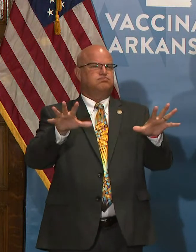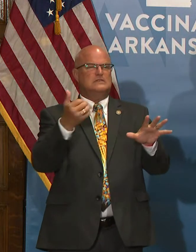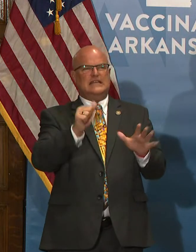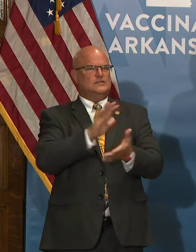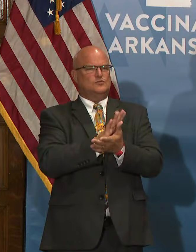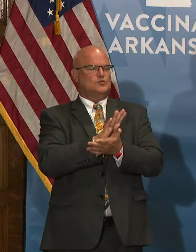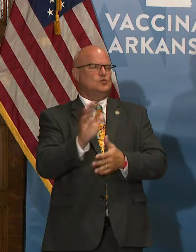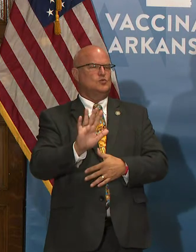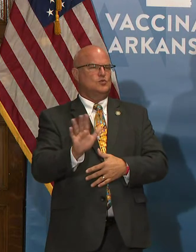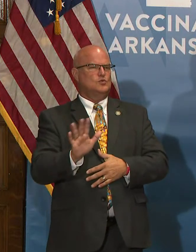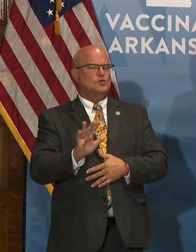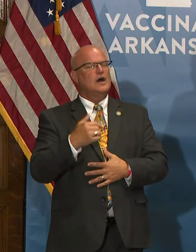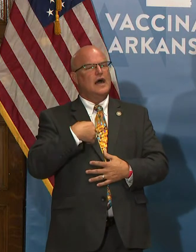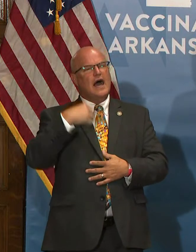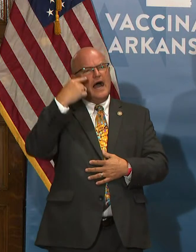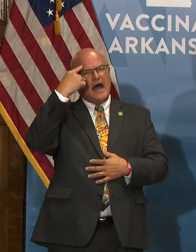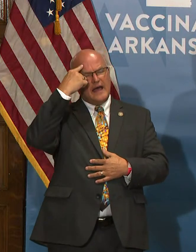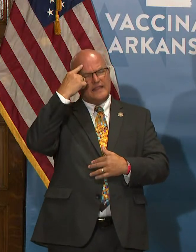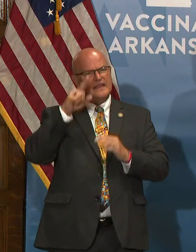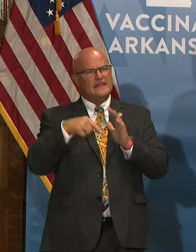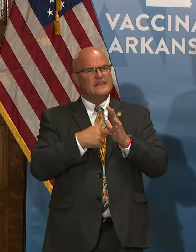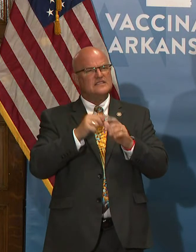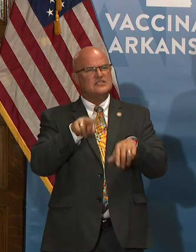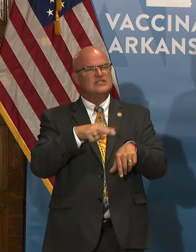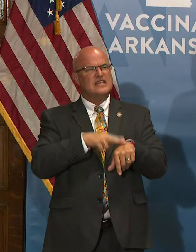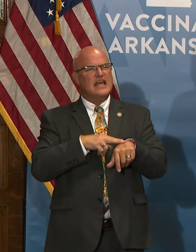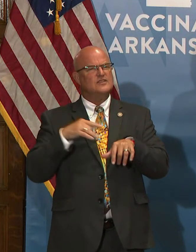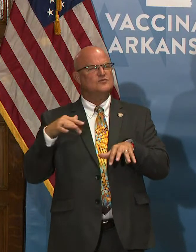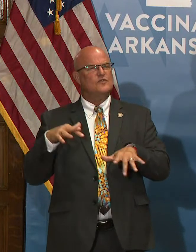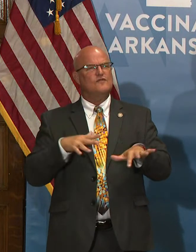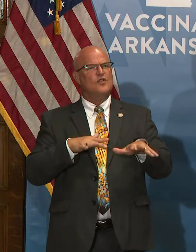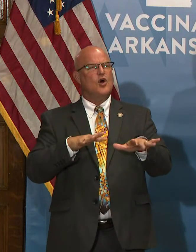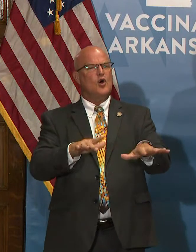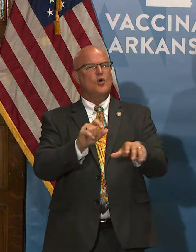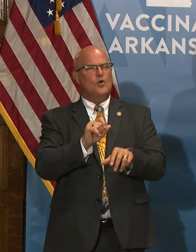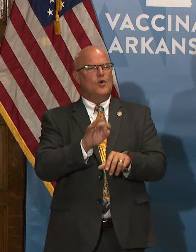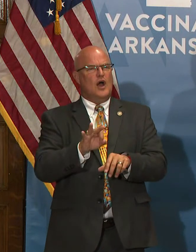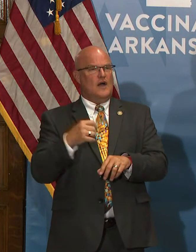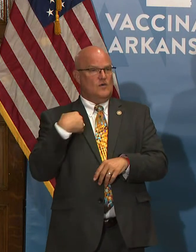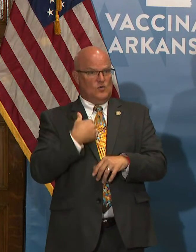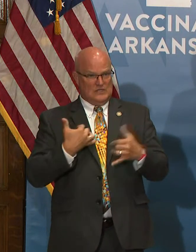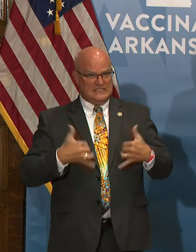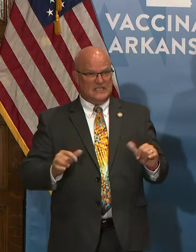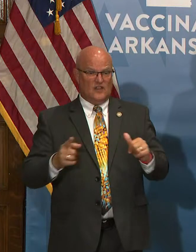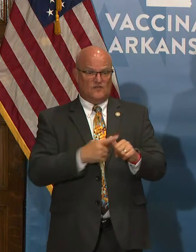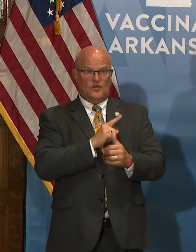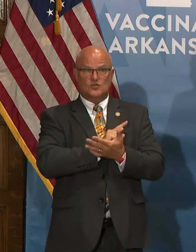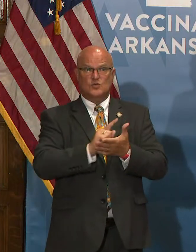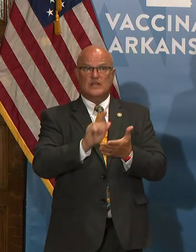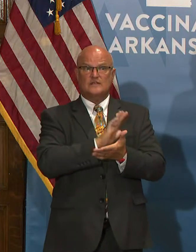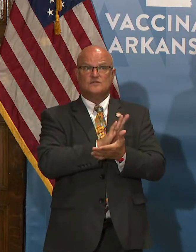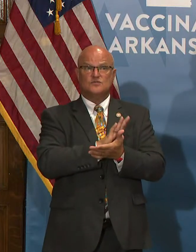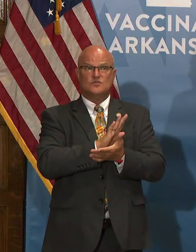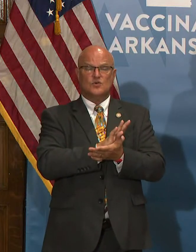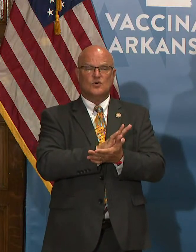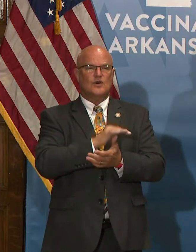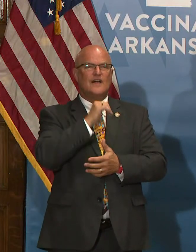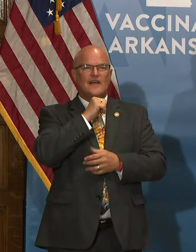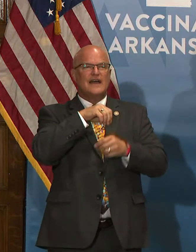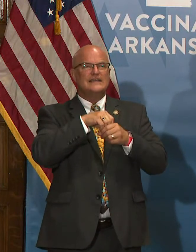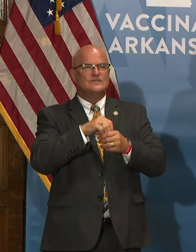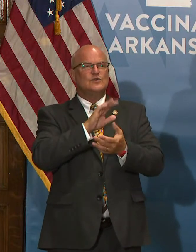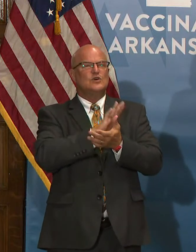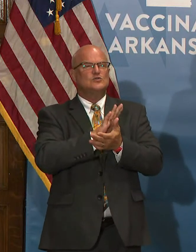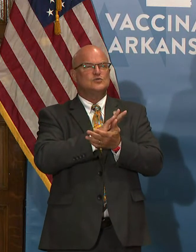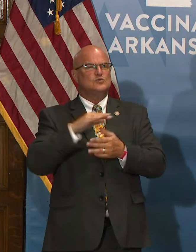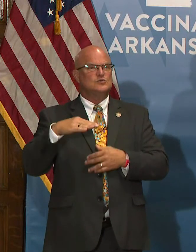school. I think this is just the natural flow of we're still in our first week of school, so we haven't got into a